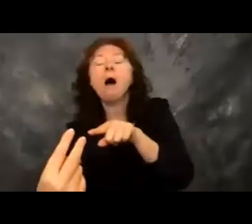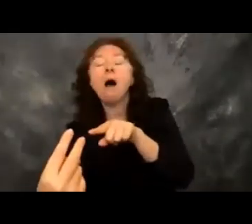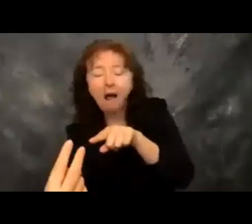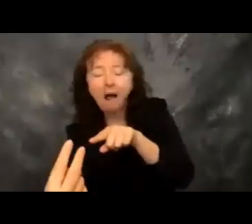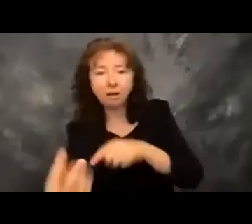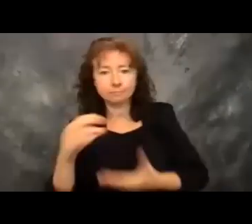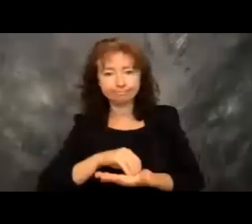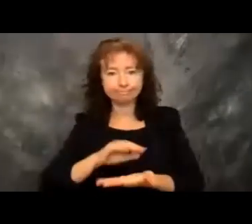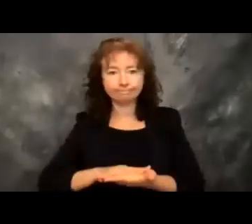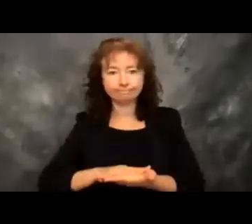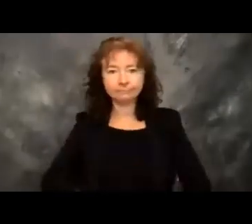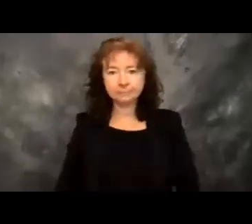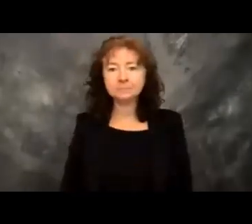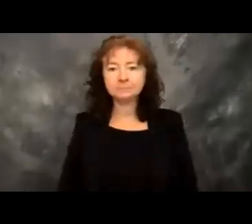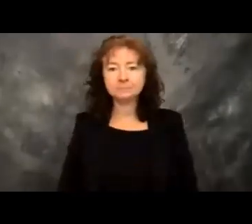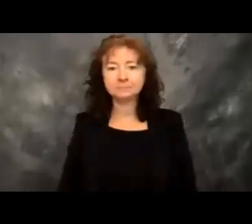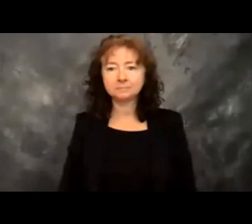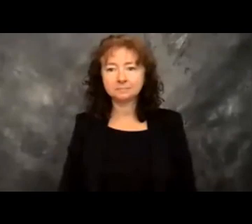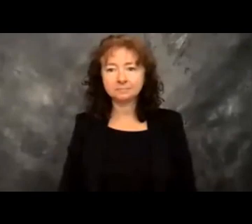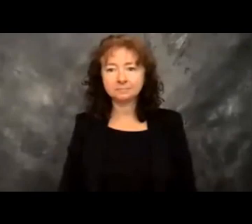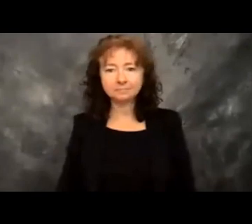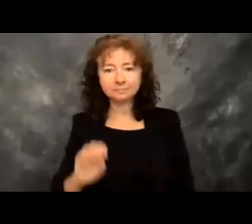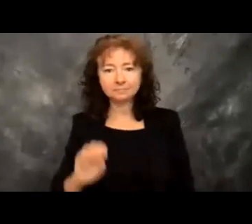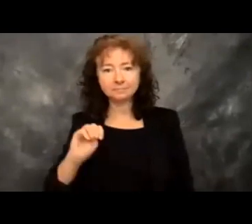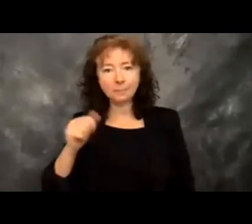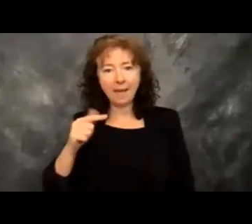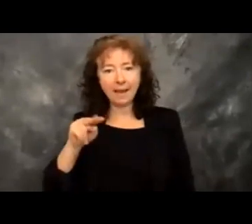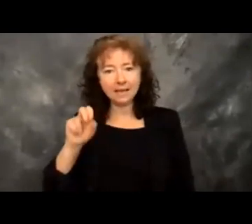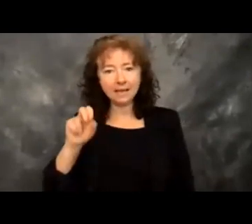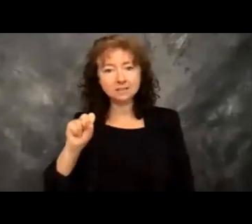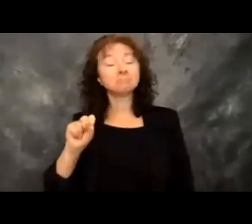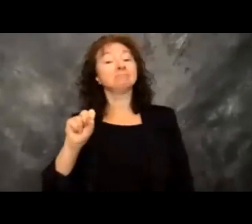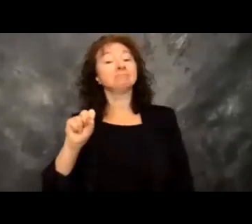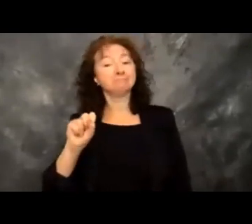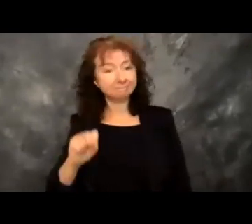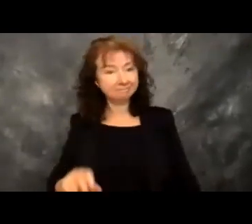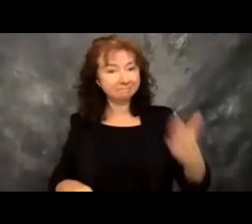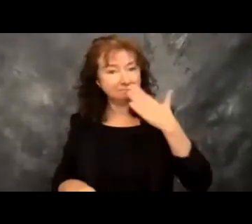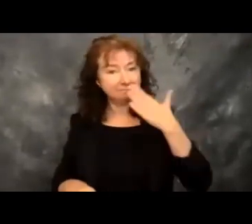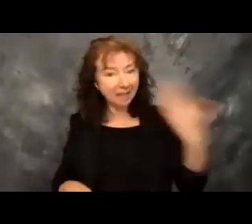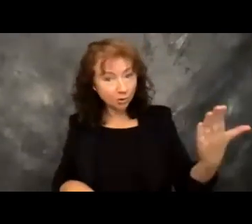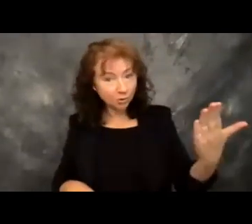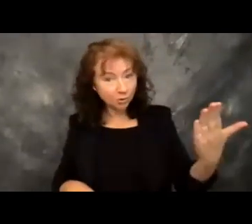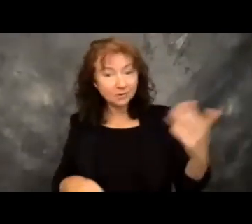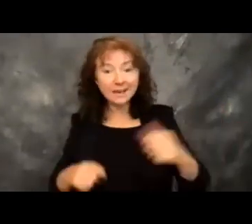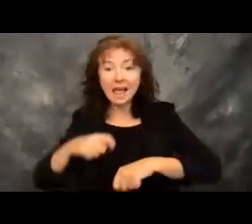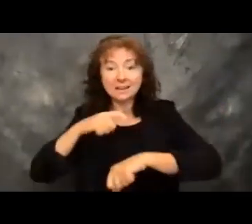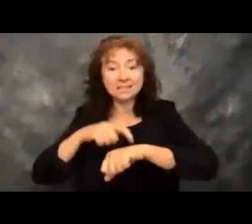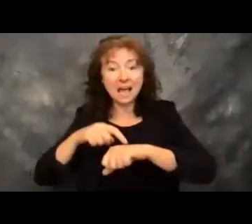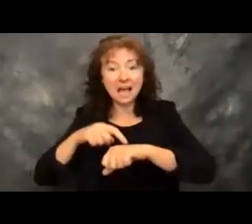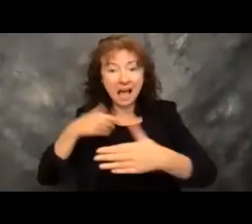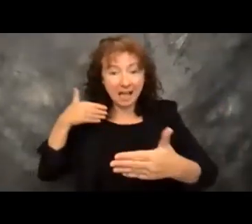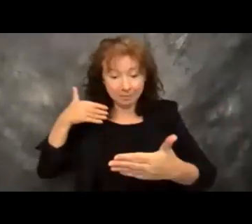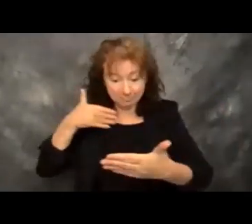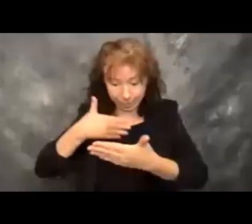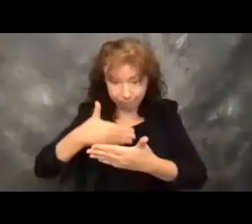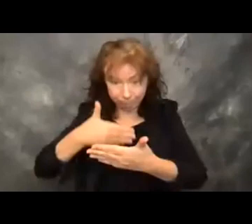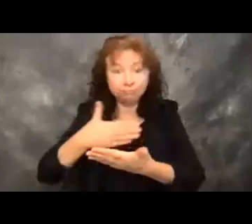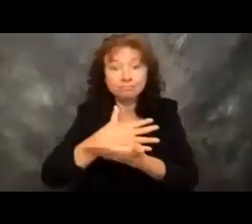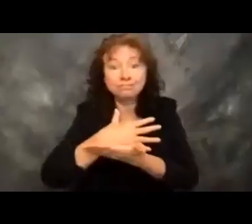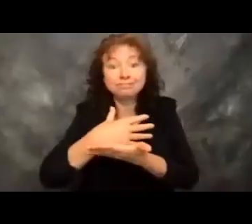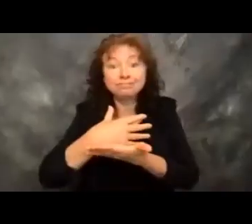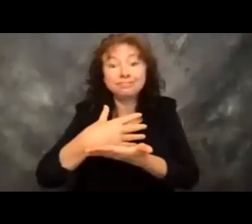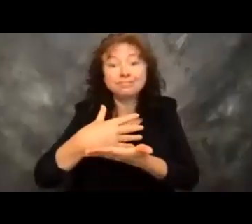Thank you very much, Virginia. We are approaching the end of our time together. I want to conclude the webinar